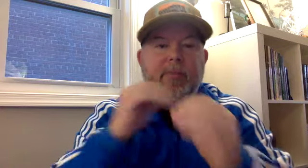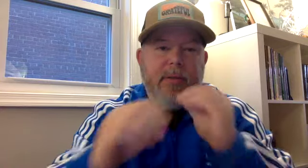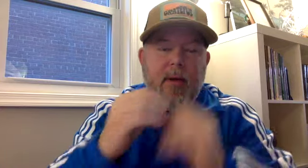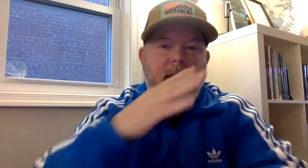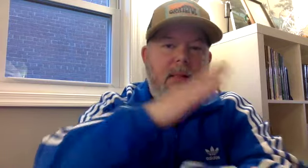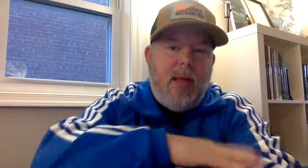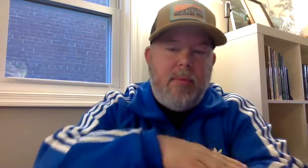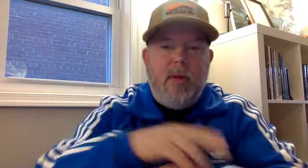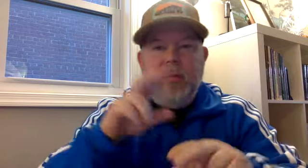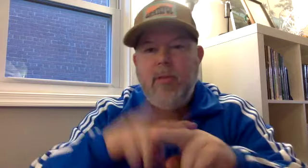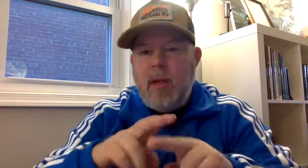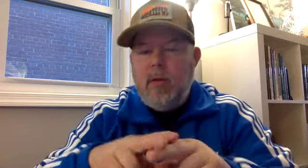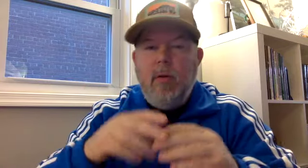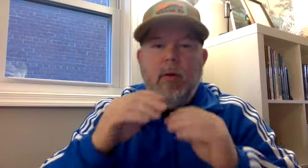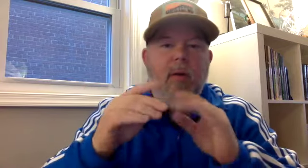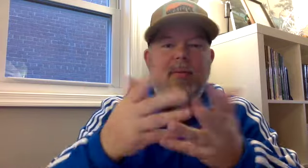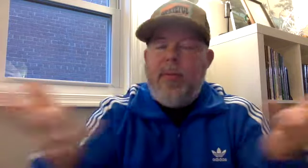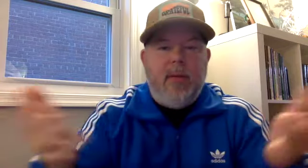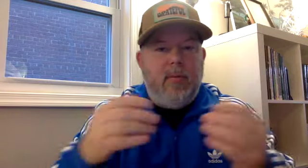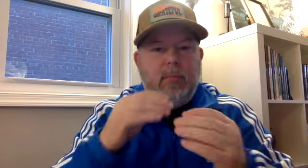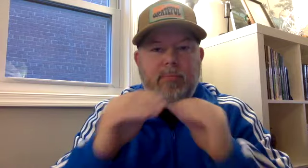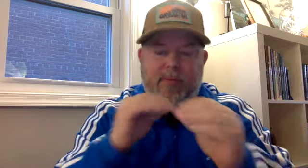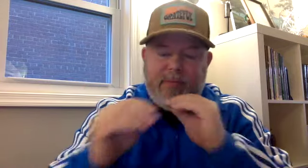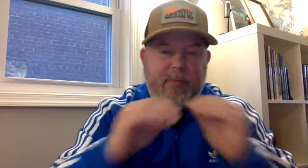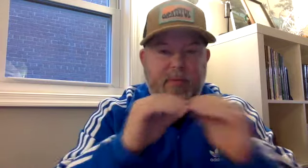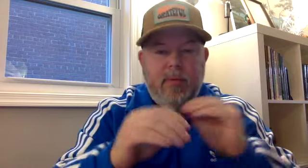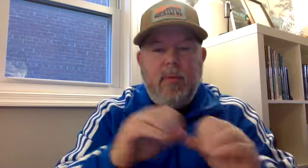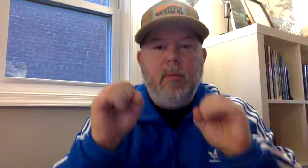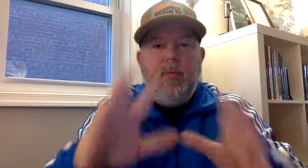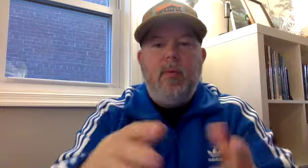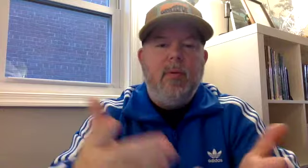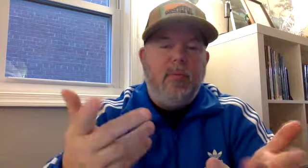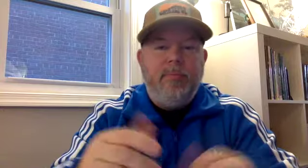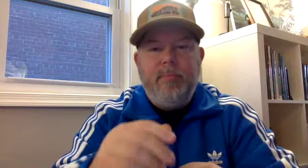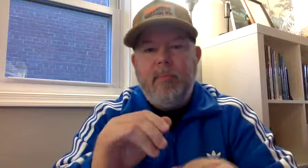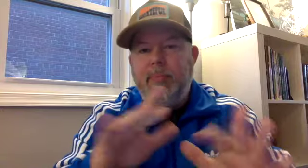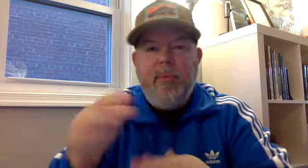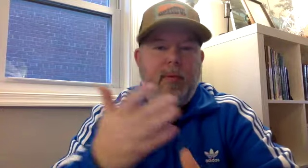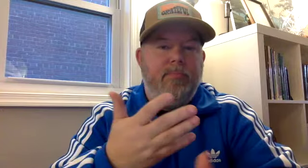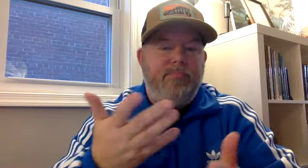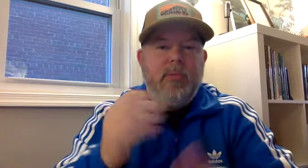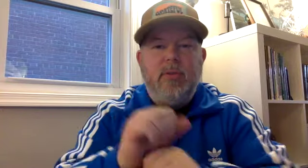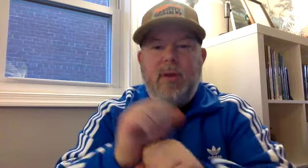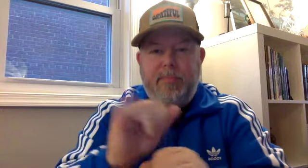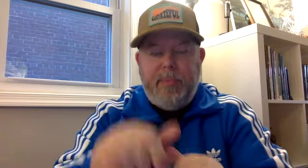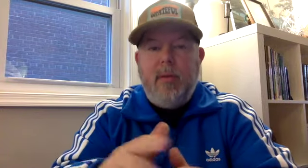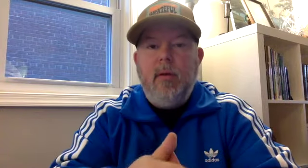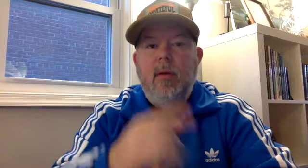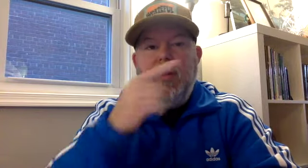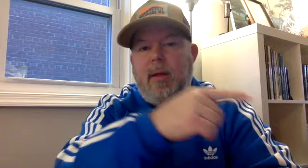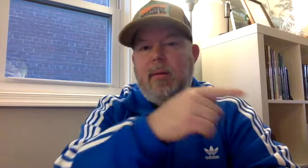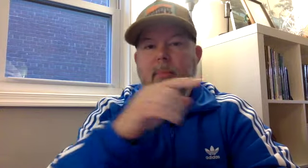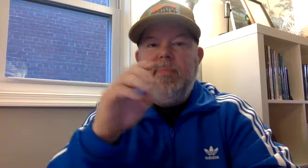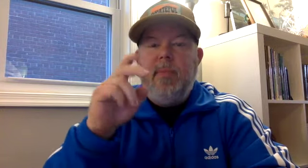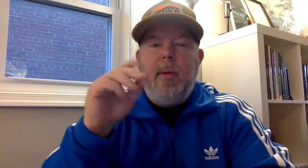House counsel who went to prison. And contrast that to what we have right now, where there are no consequences, no